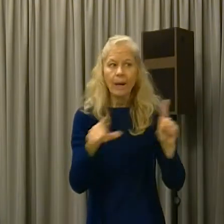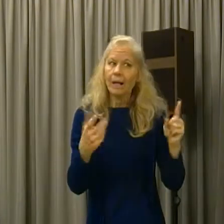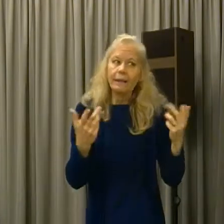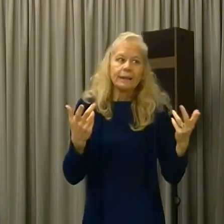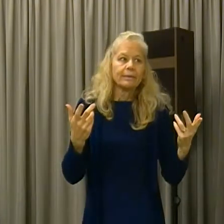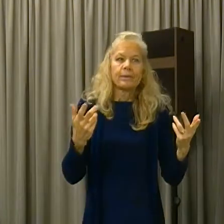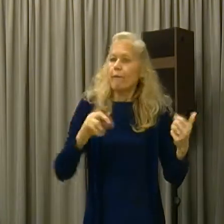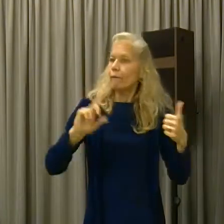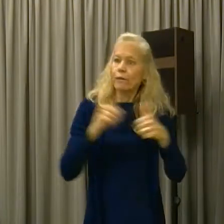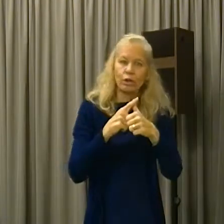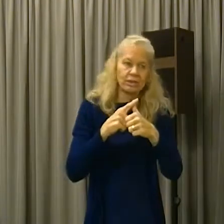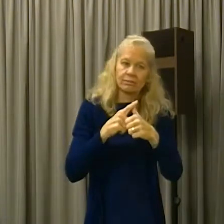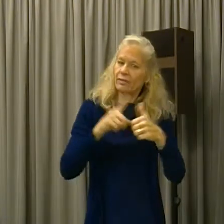rejection.